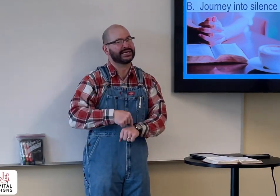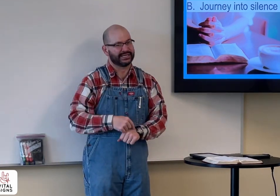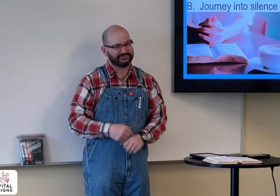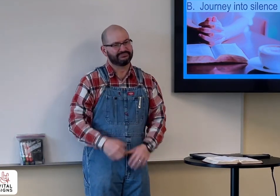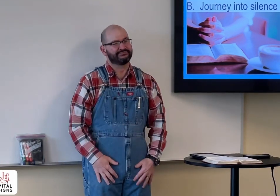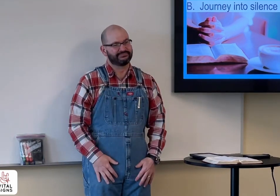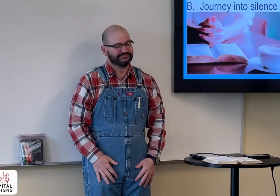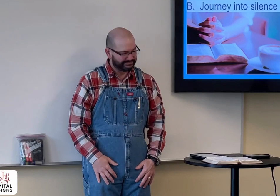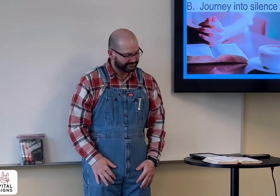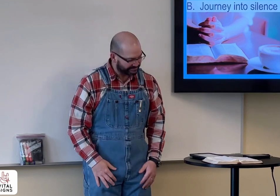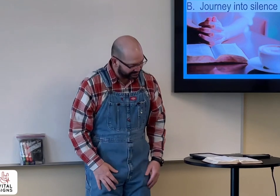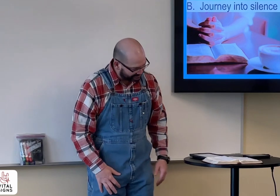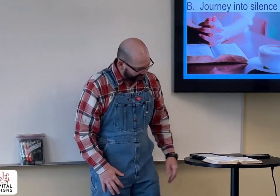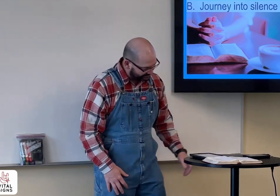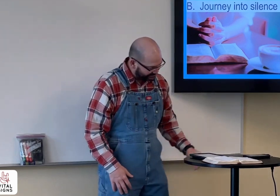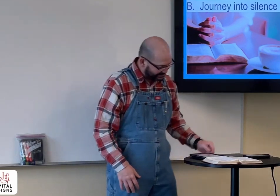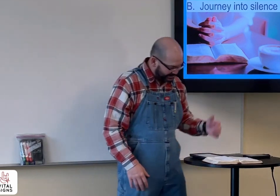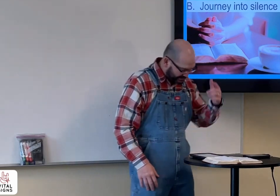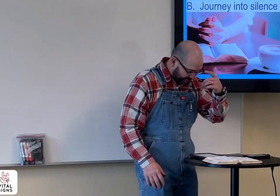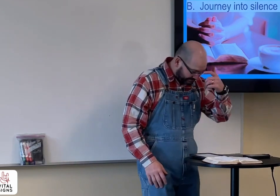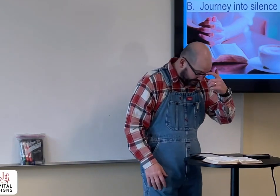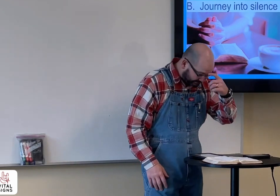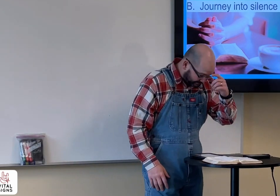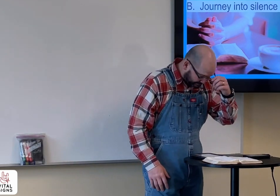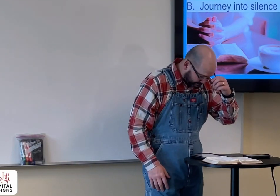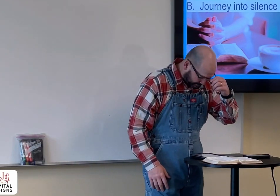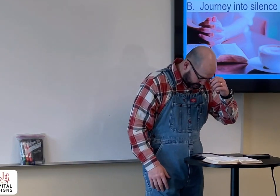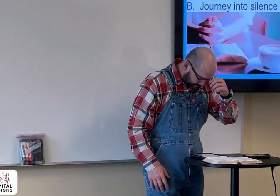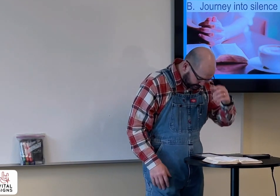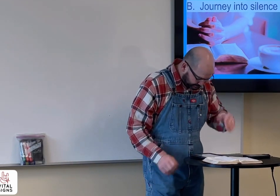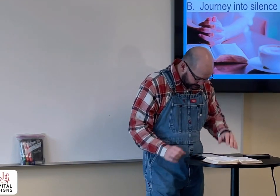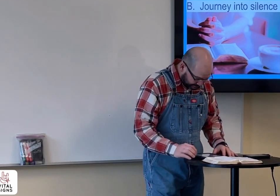there fast. And he says, stop, don't do that.